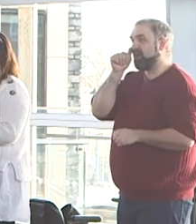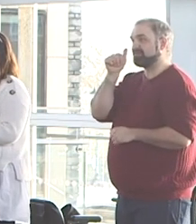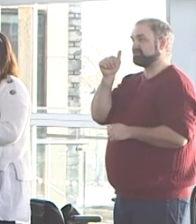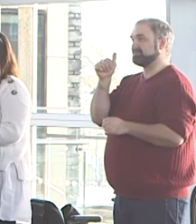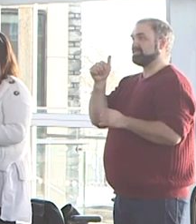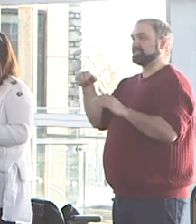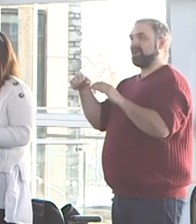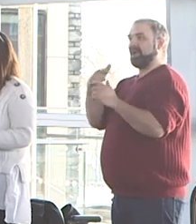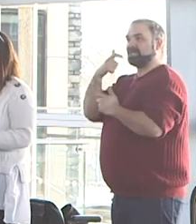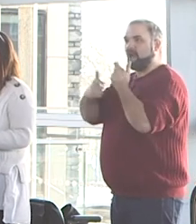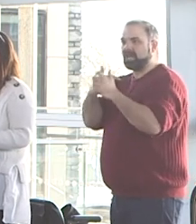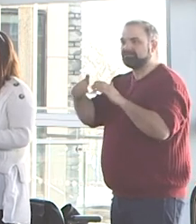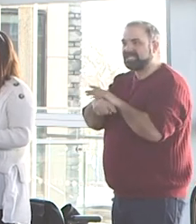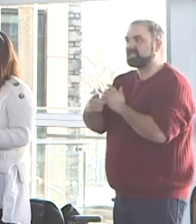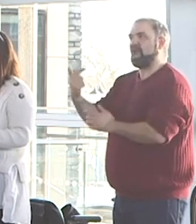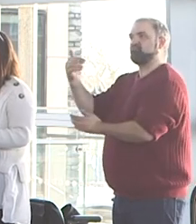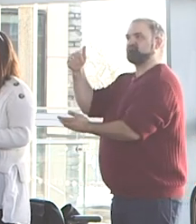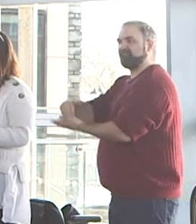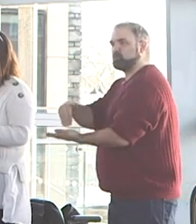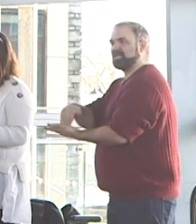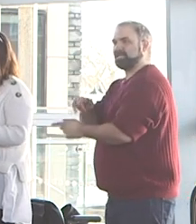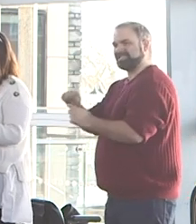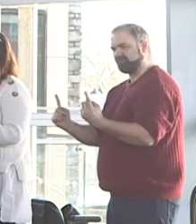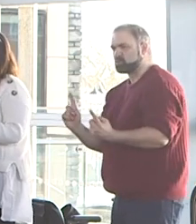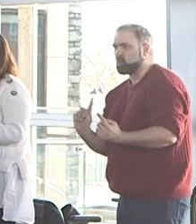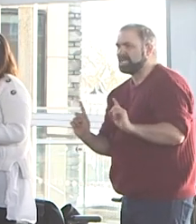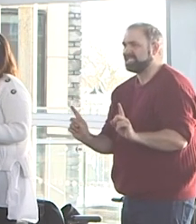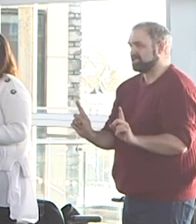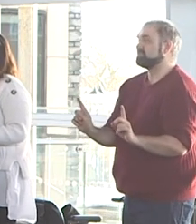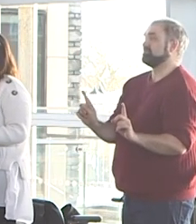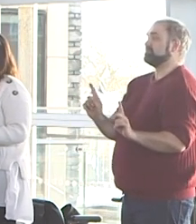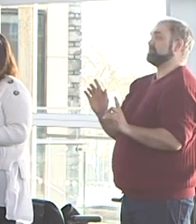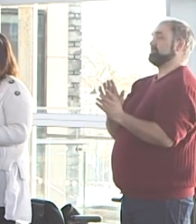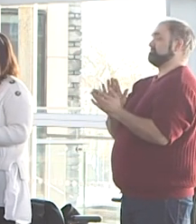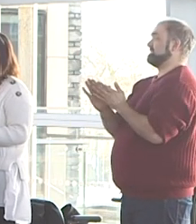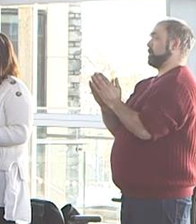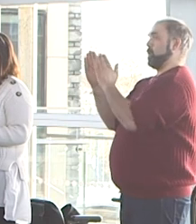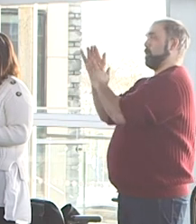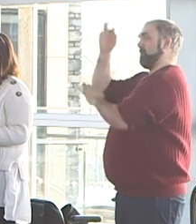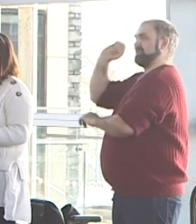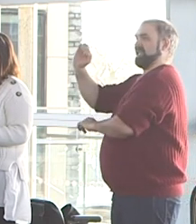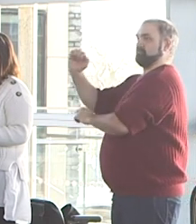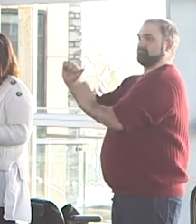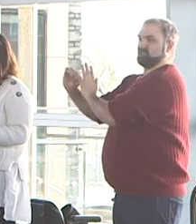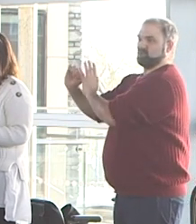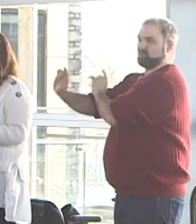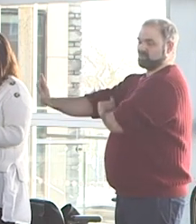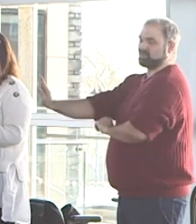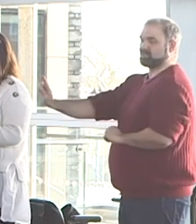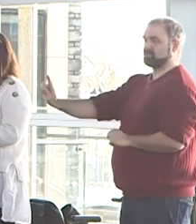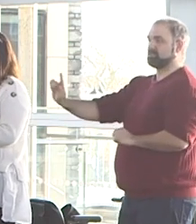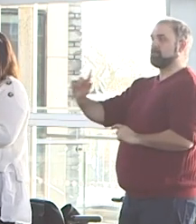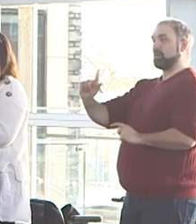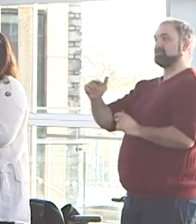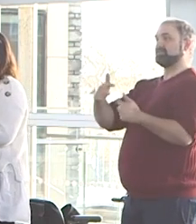between asylum seekers and refugees, and that's the home office issue. But again, it's